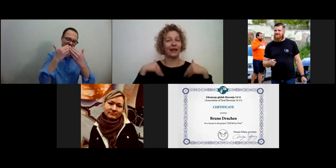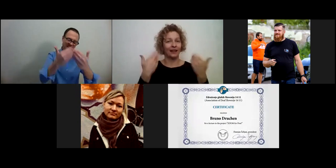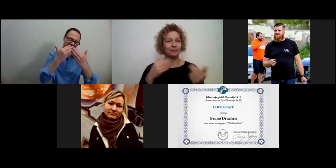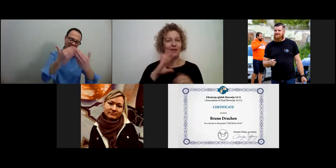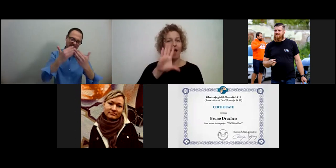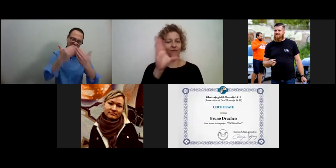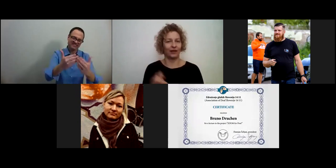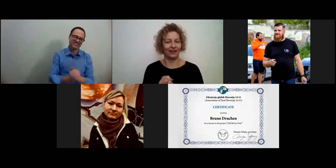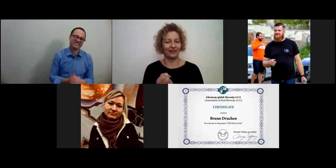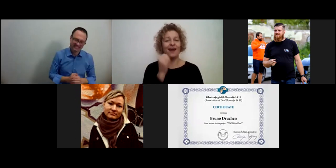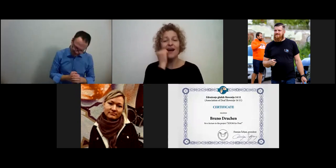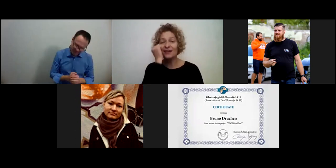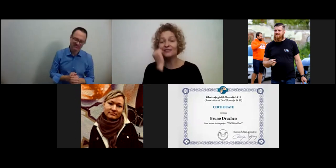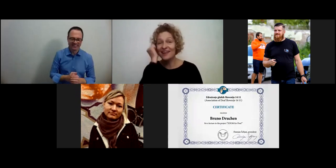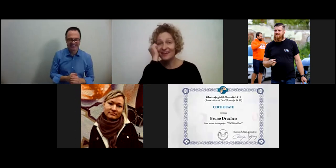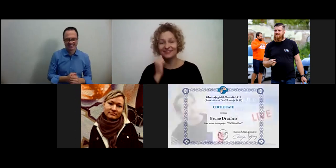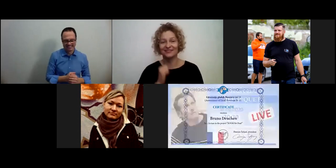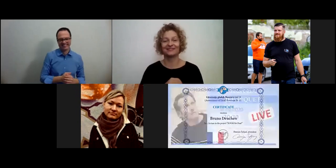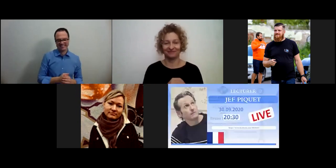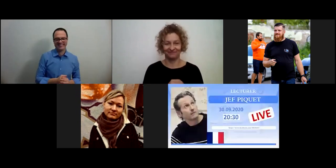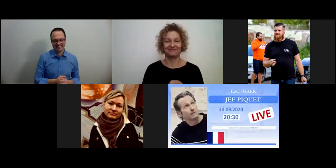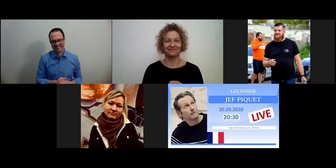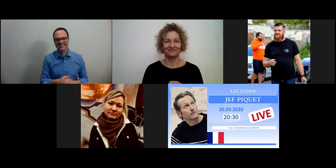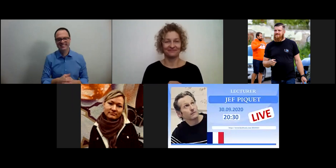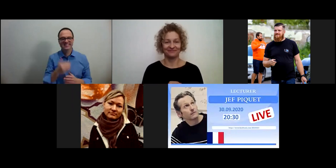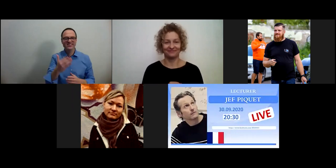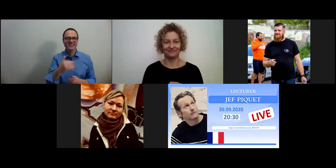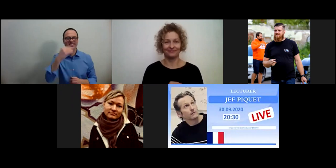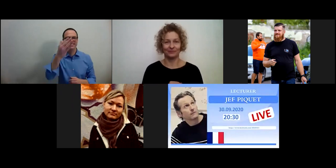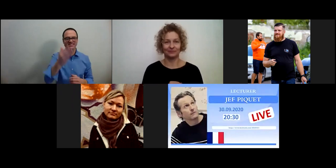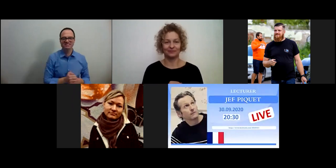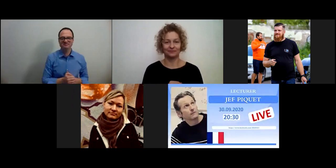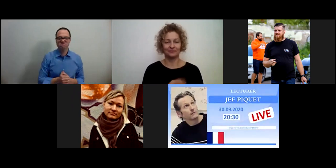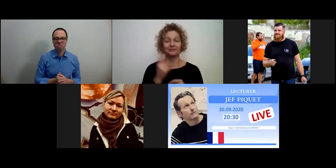Love to you all. Thank you. Thank you.